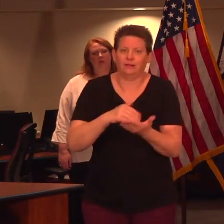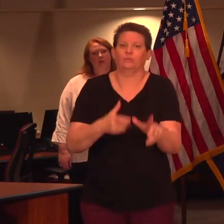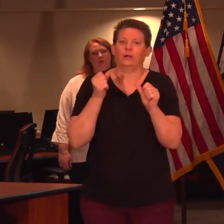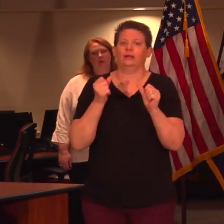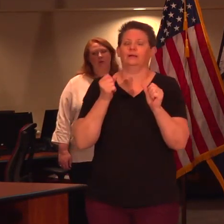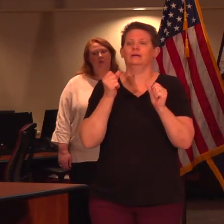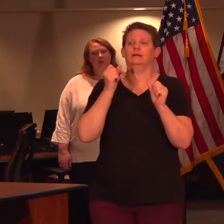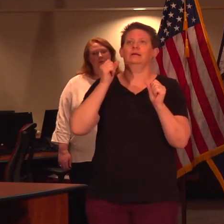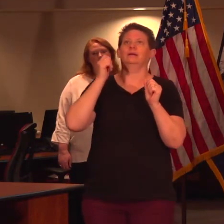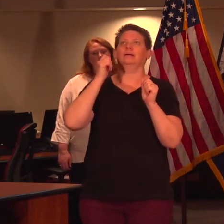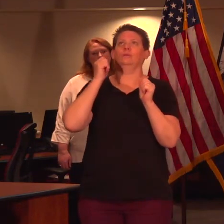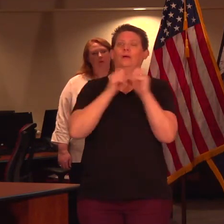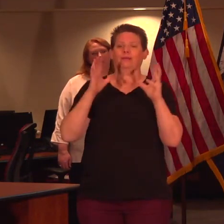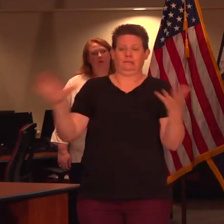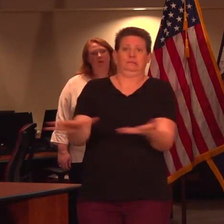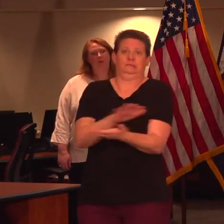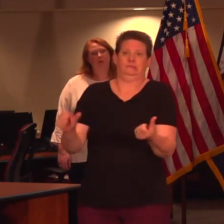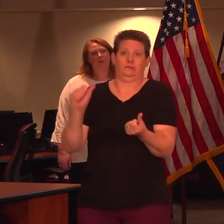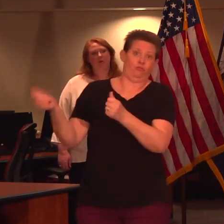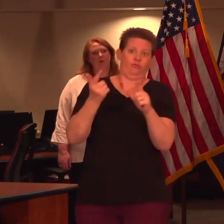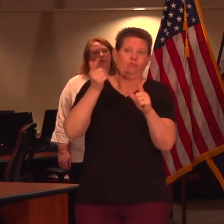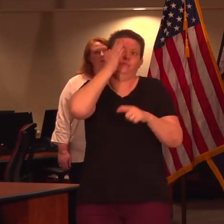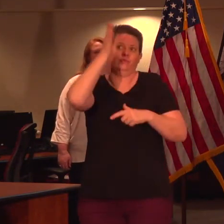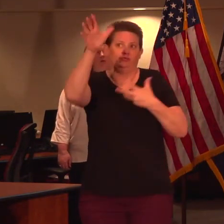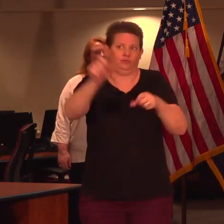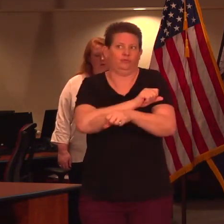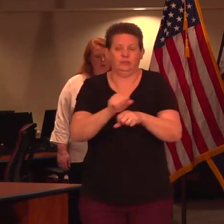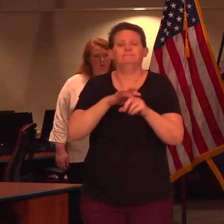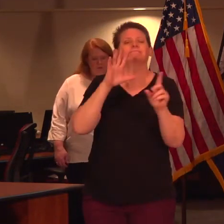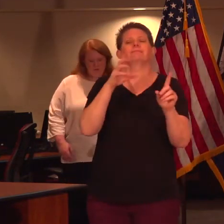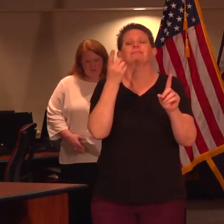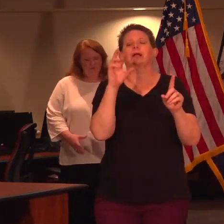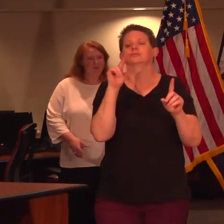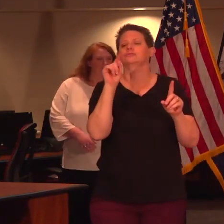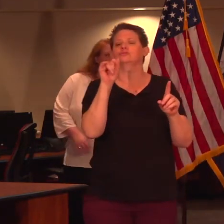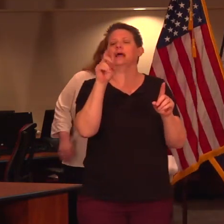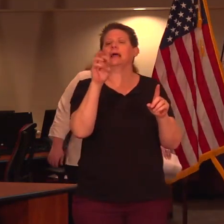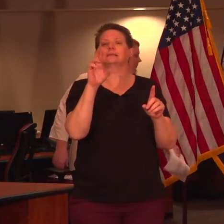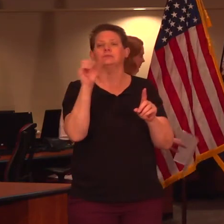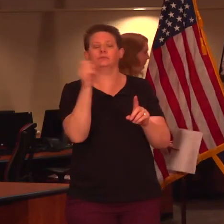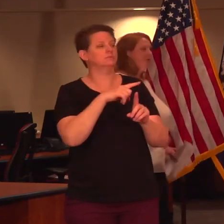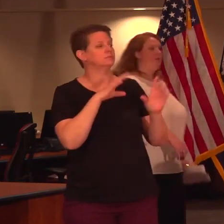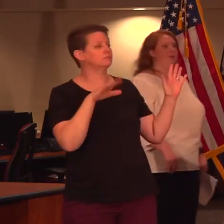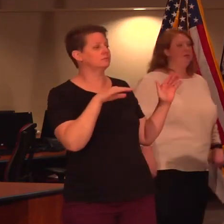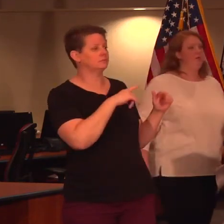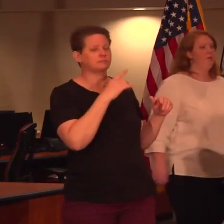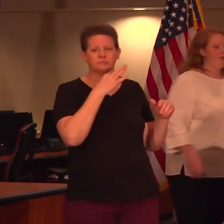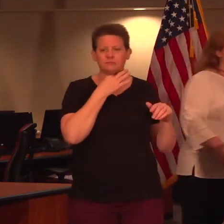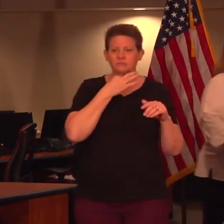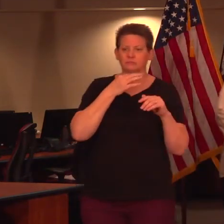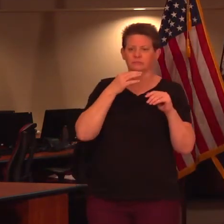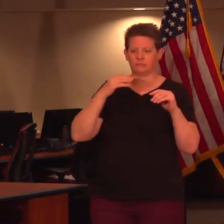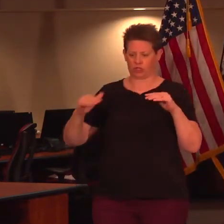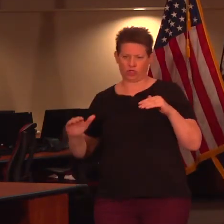doing damage to people's futures and careers. Yes, sir. I have a question for Dr. Traxler. Can you give us an update a little bit about the curve, the